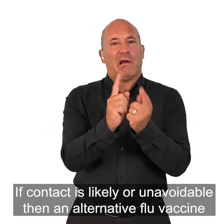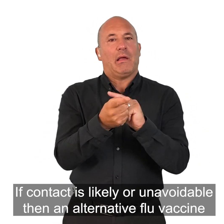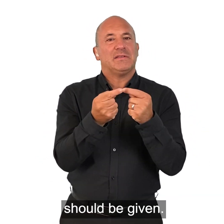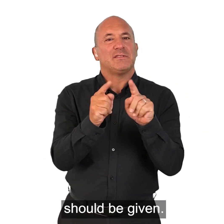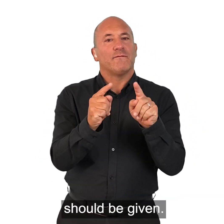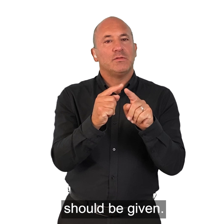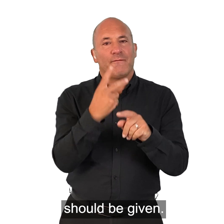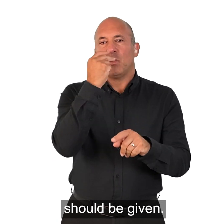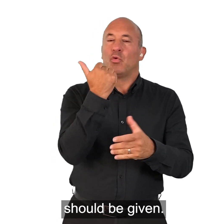should be given.